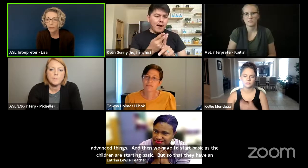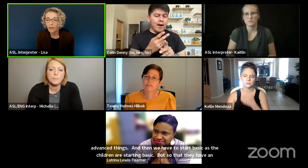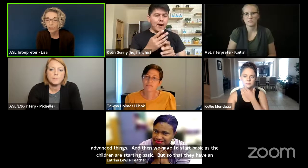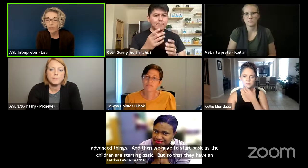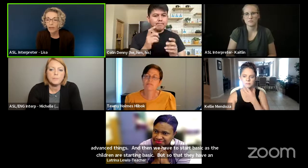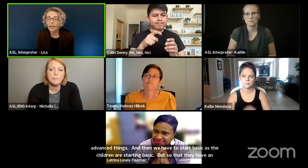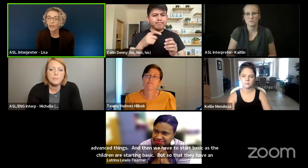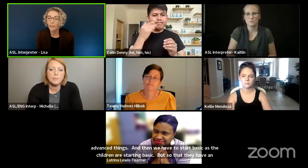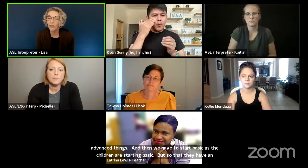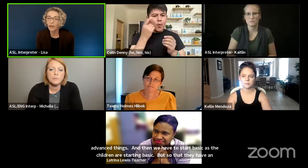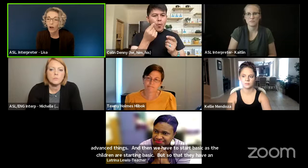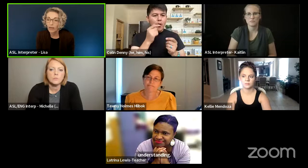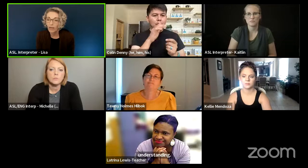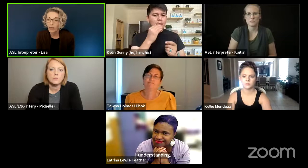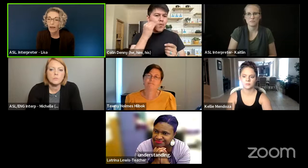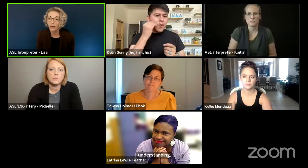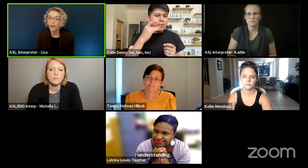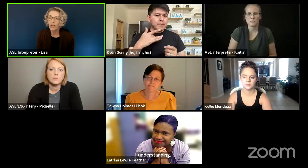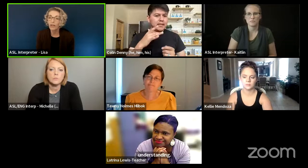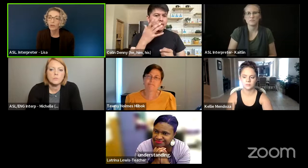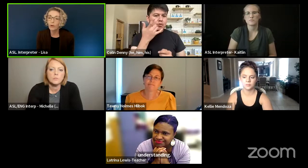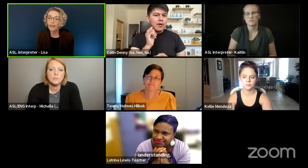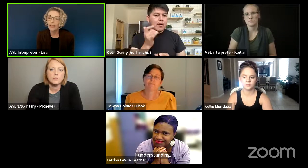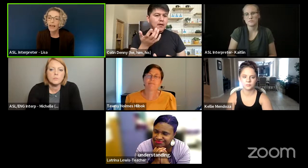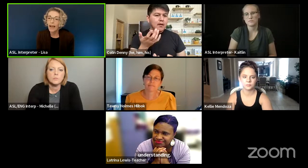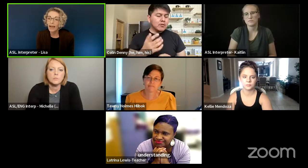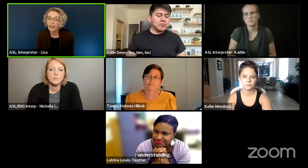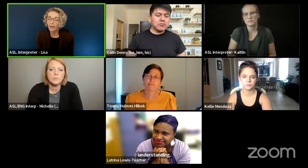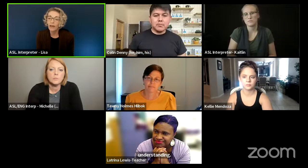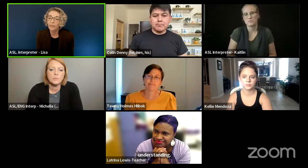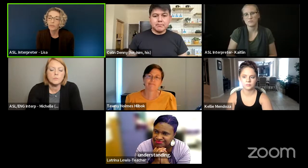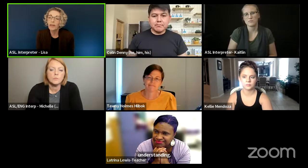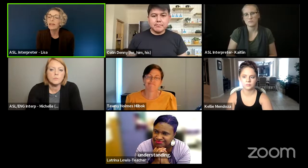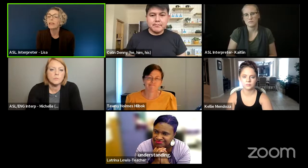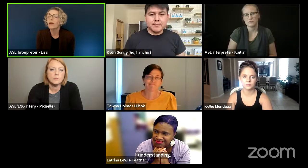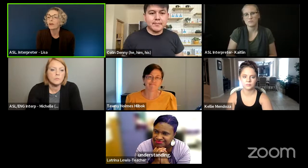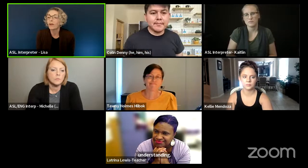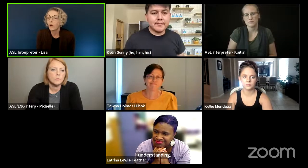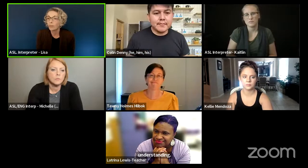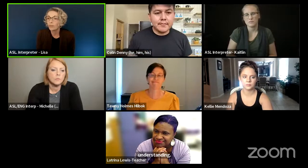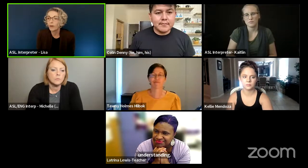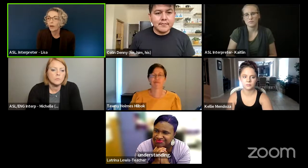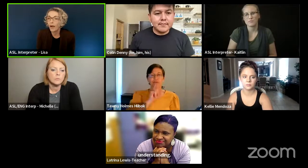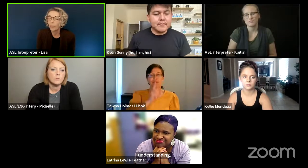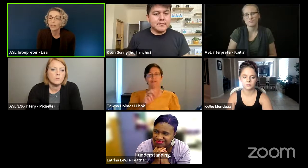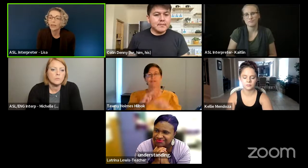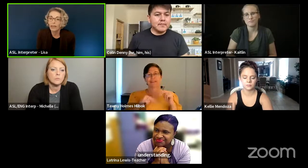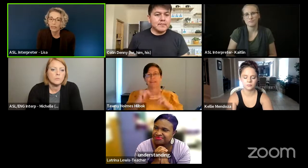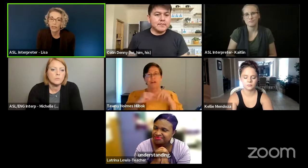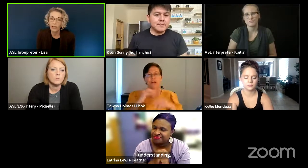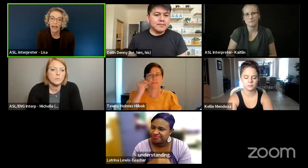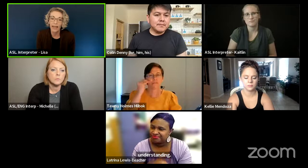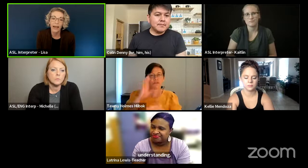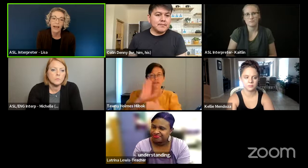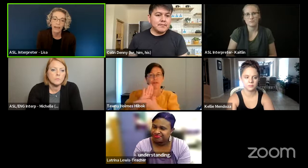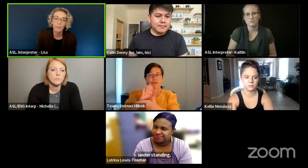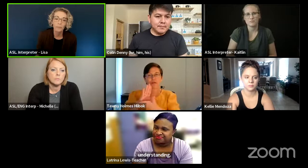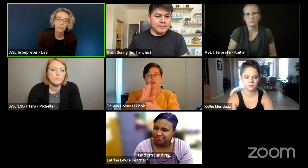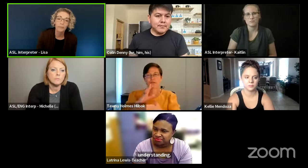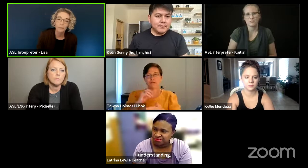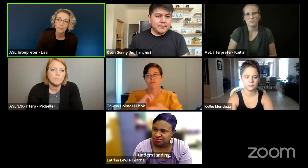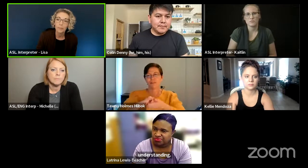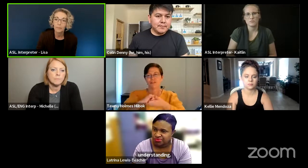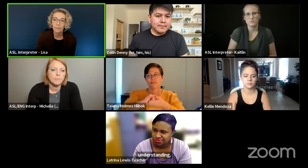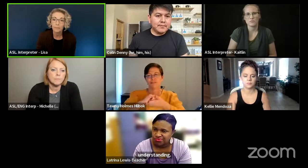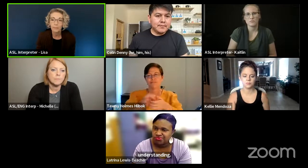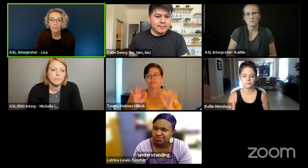they're trying to explain to them, what they're talking about. So we need that. We need their home opportunities to look like that.